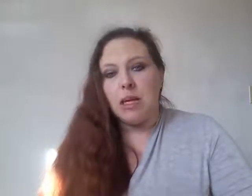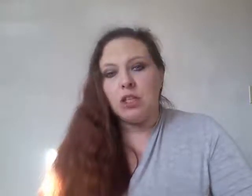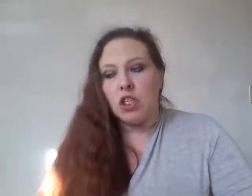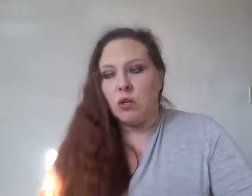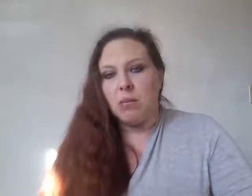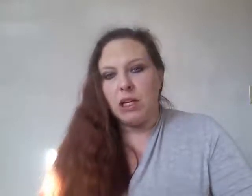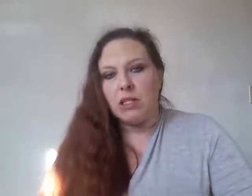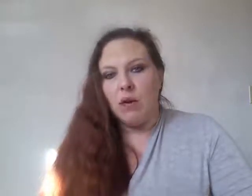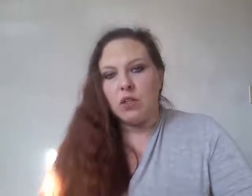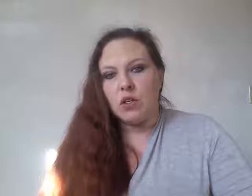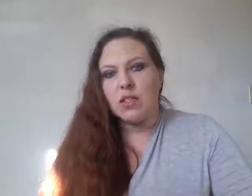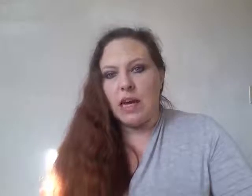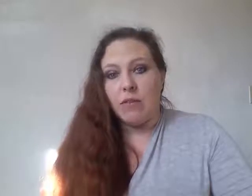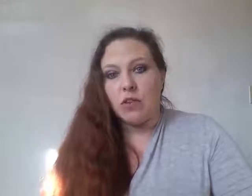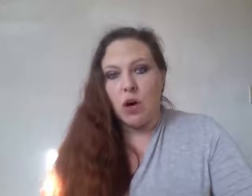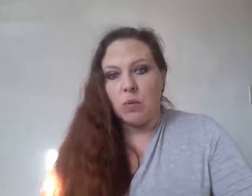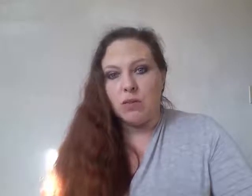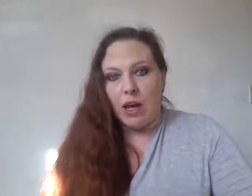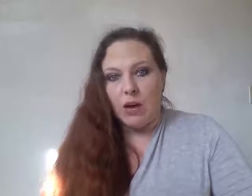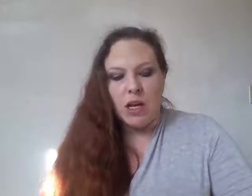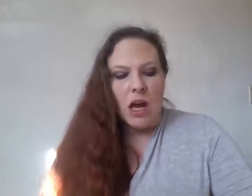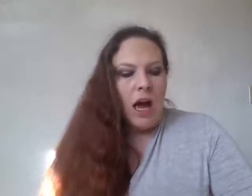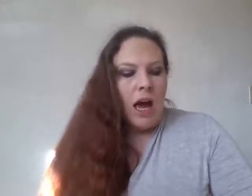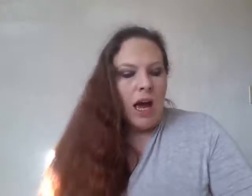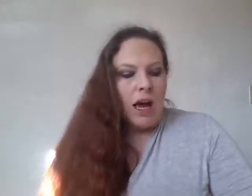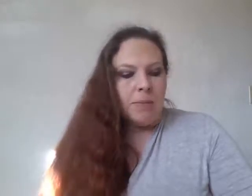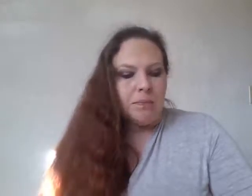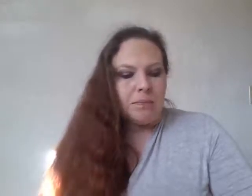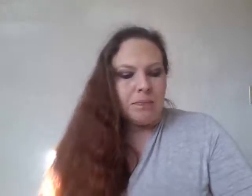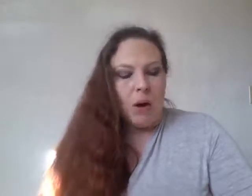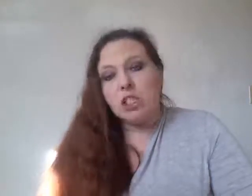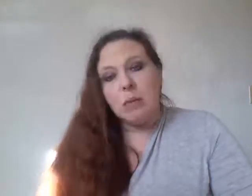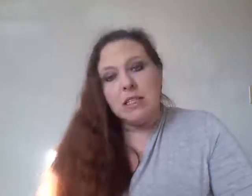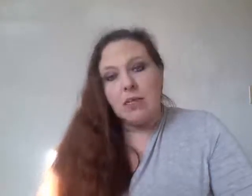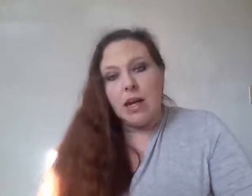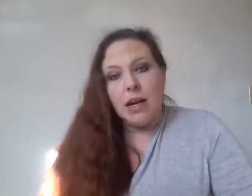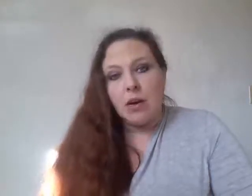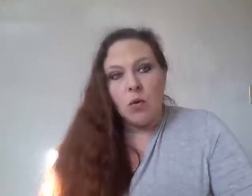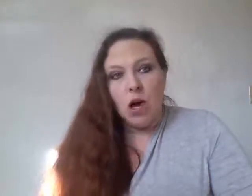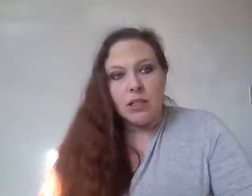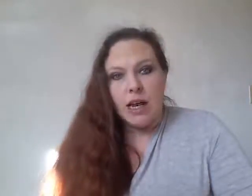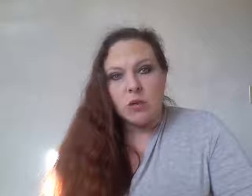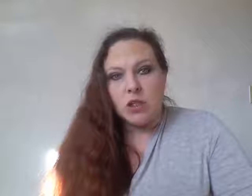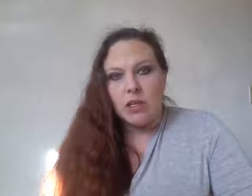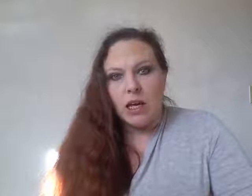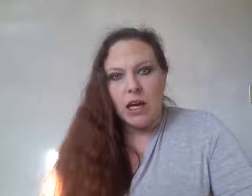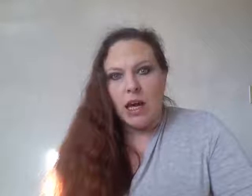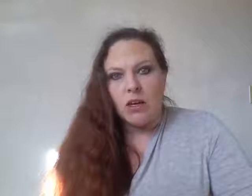statement to the police officers the day after the car was found. At which time he said that he had had no contact with Teresa and he had no